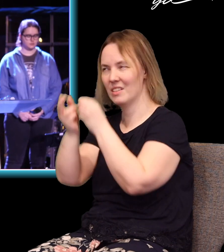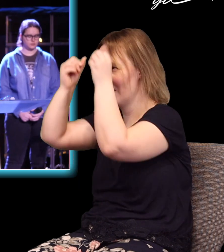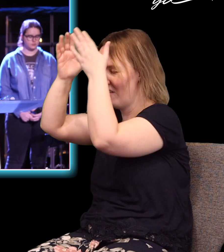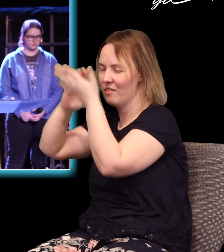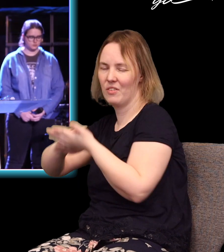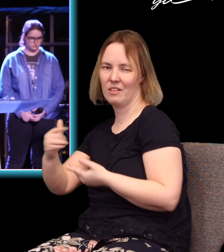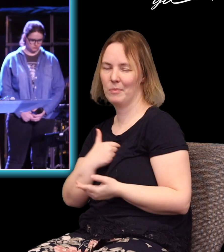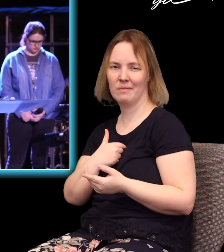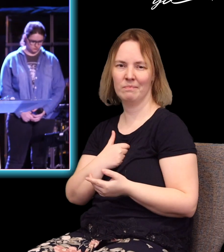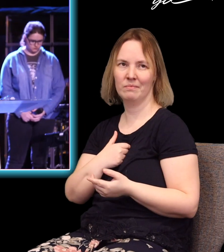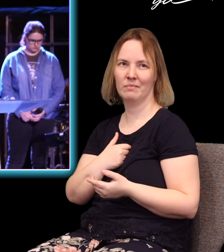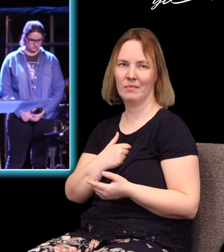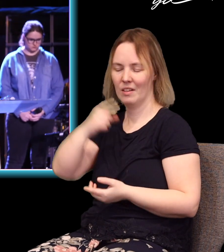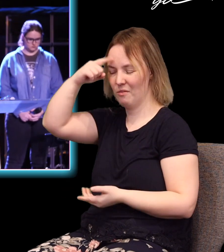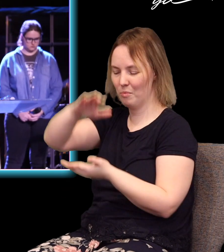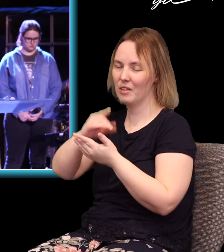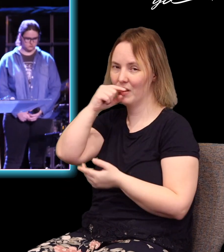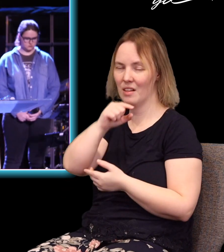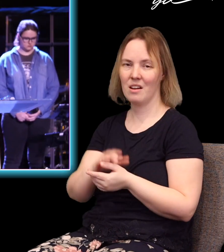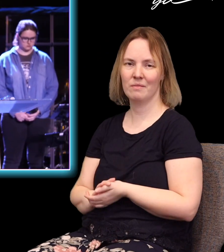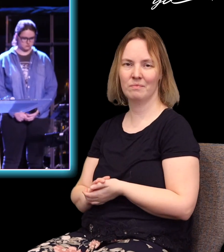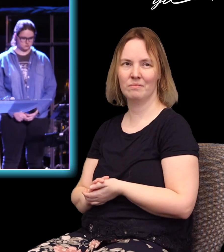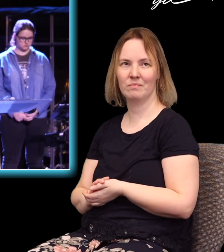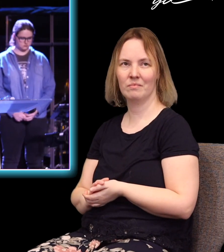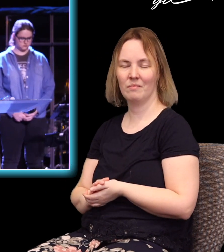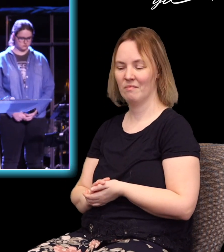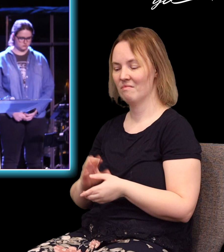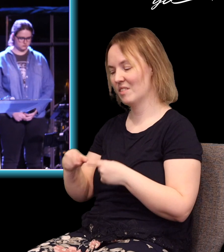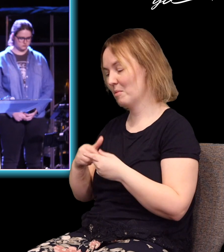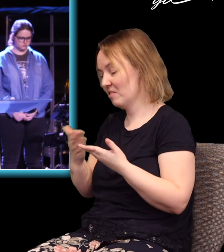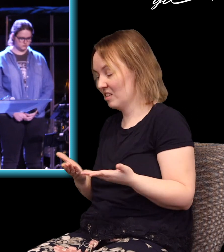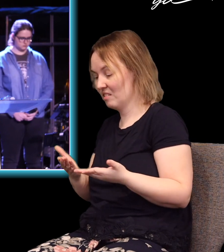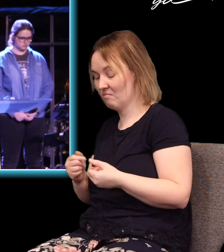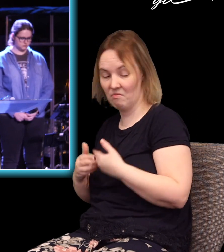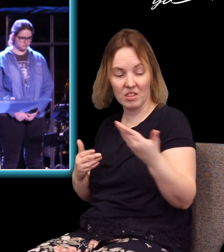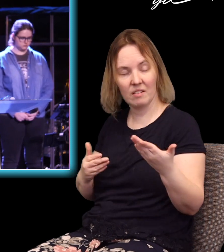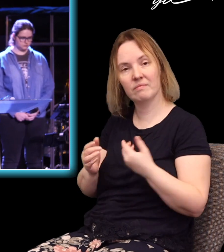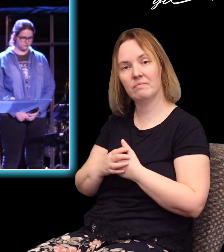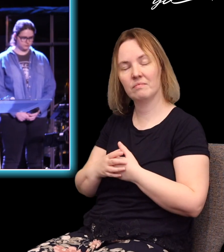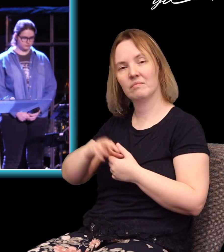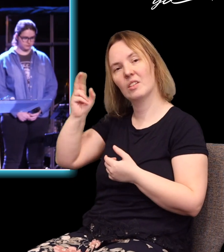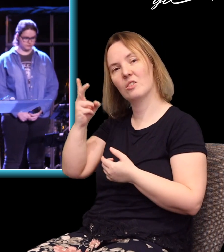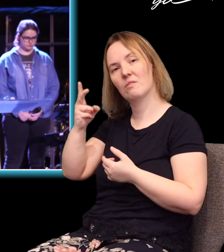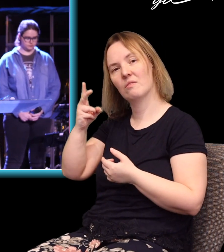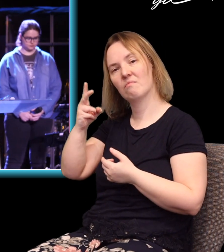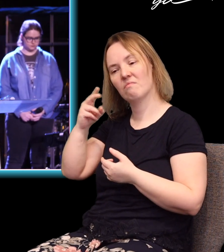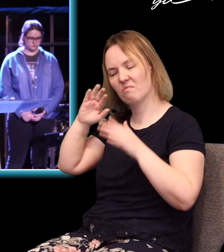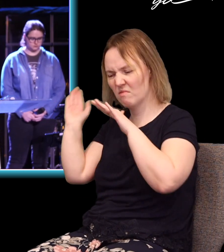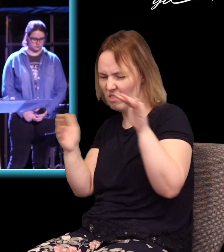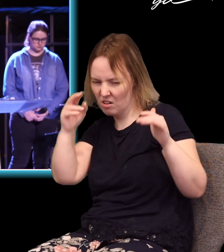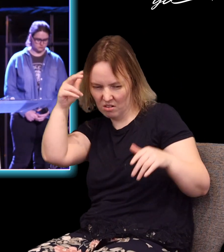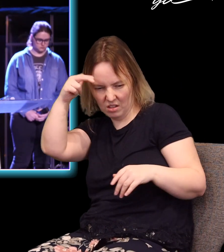saying, Father, forgive me for believing the lie about this or that. Number two, turn to the